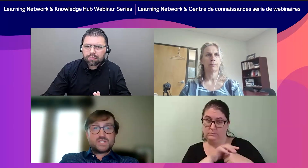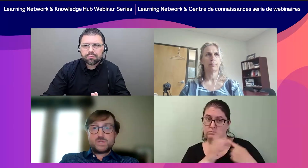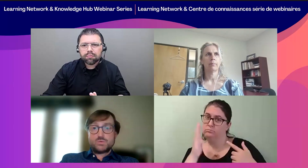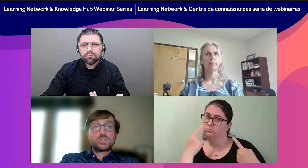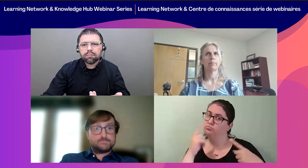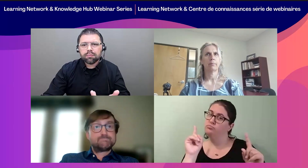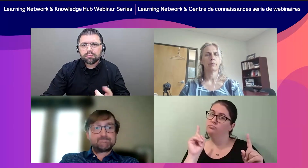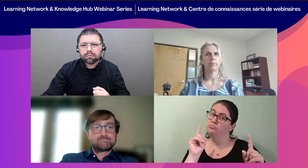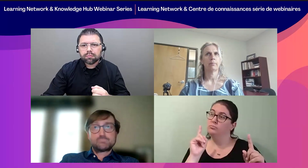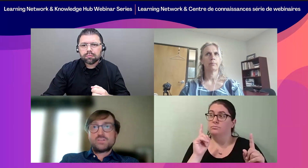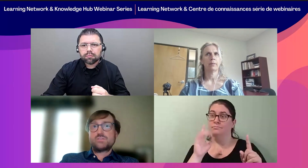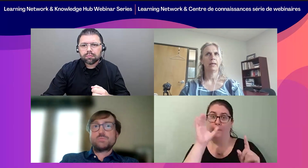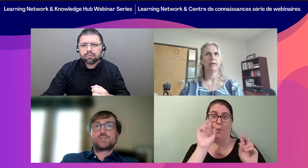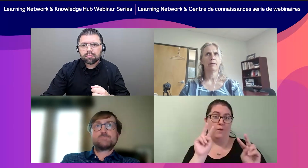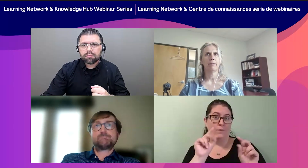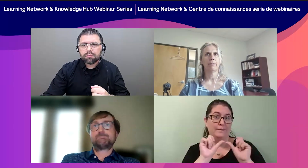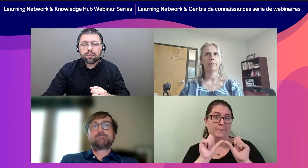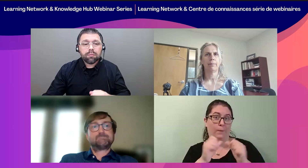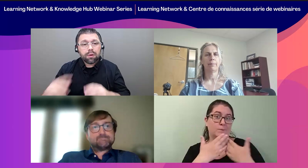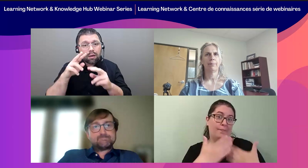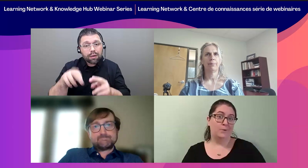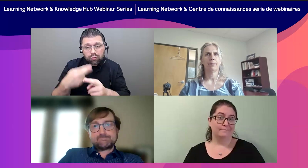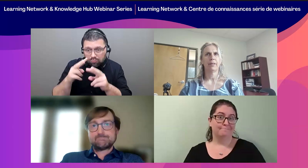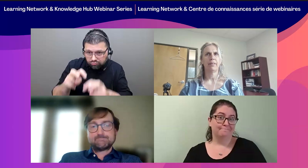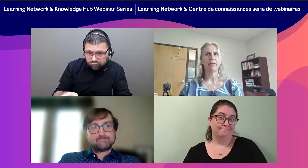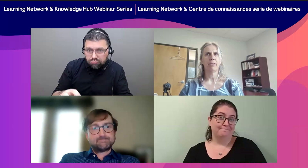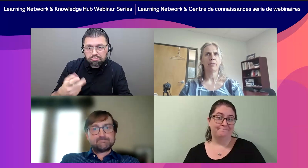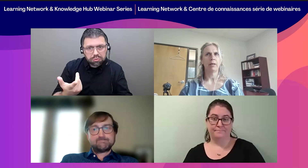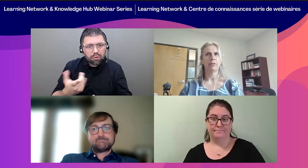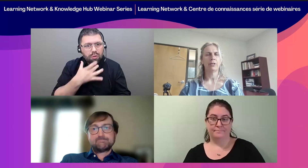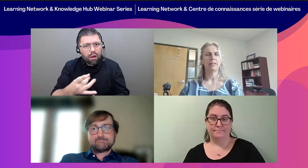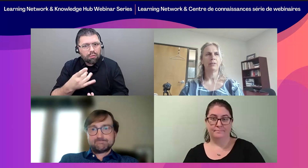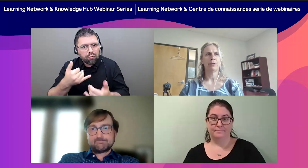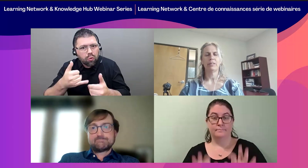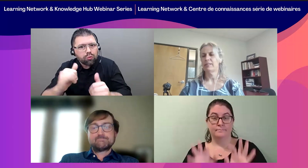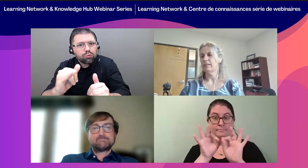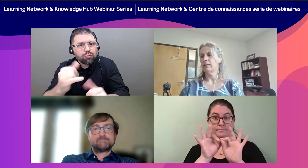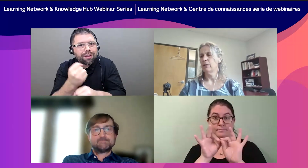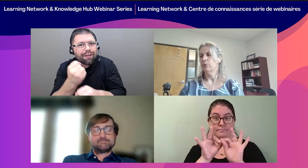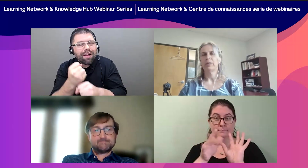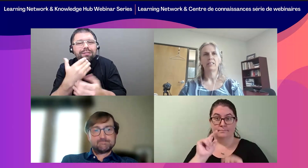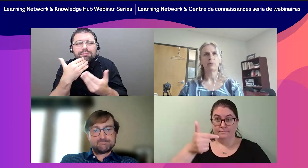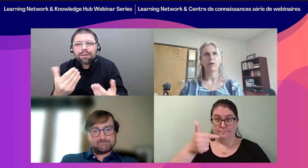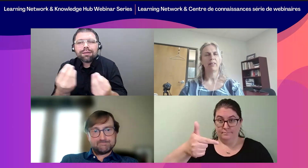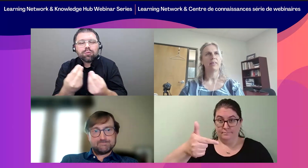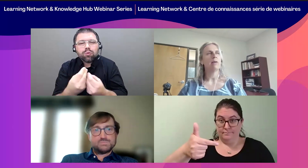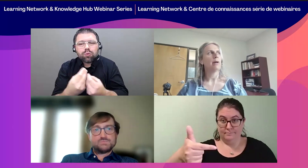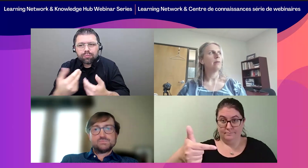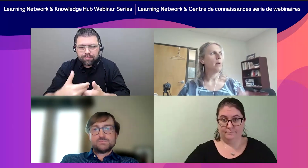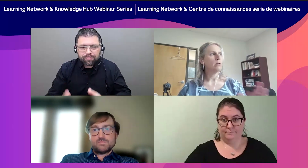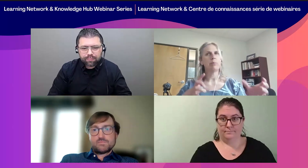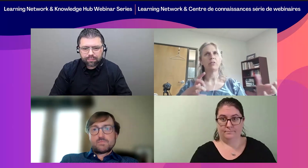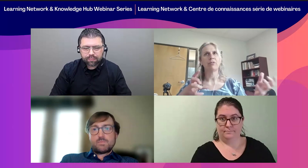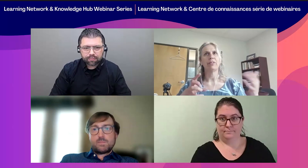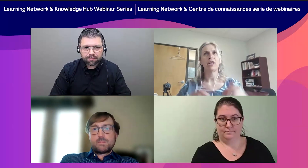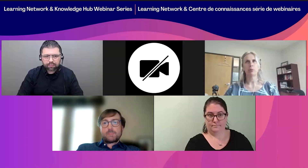looking forward to continuing the work. Thank you very much. Thank you very much. And you know what, this is a really nice way to think about